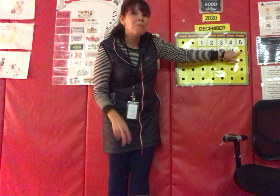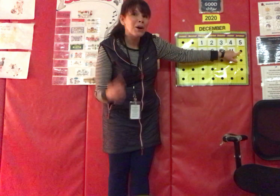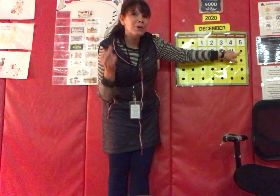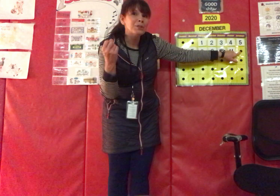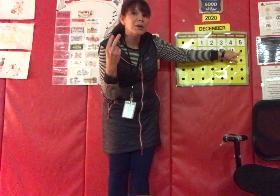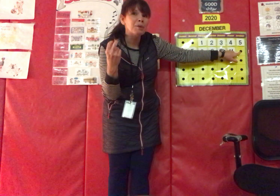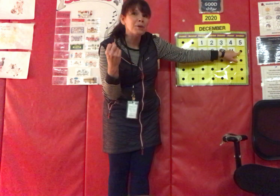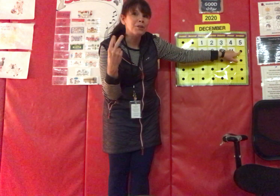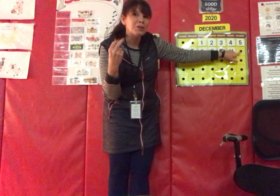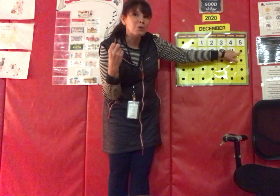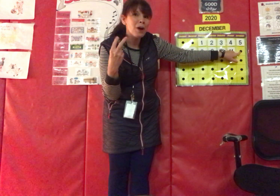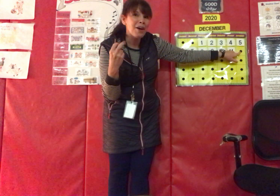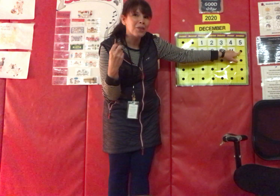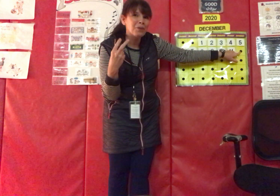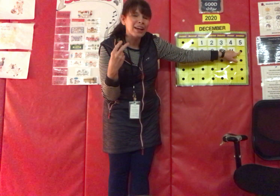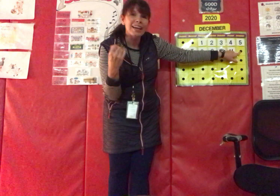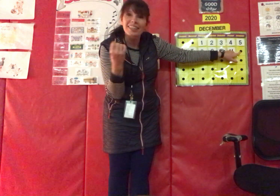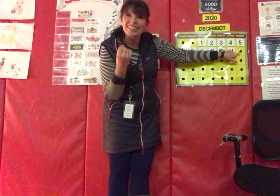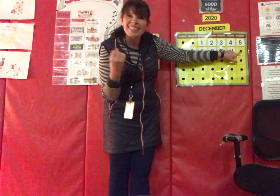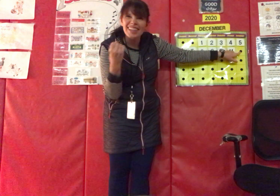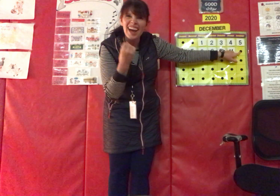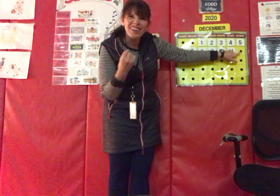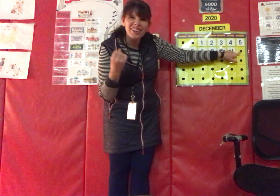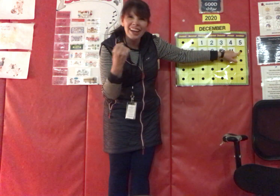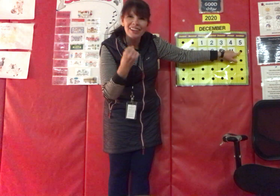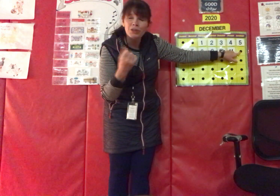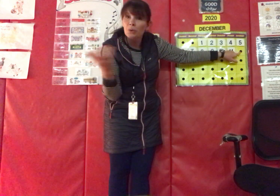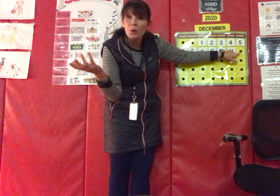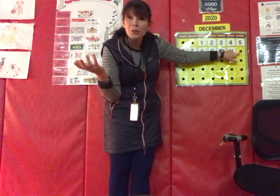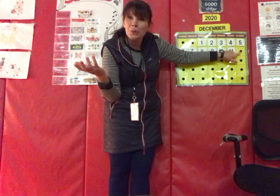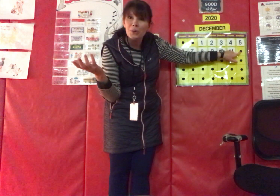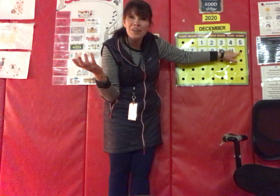Tomorrow is going to be the 12th, right? And it's a Saturday, so no school.